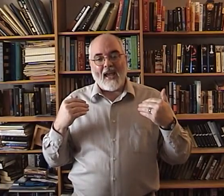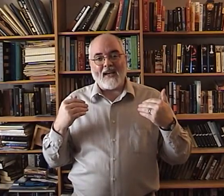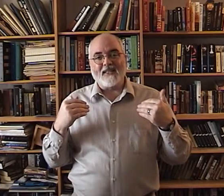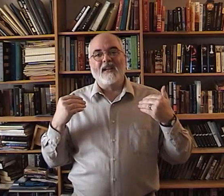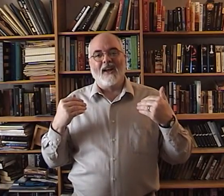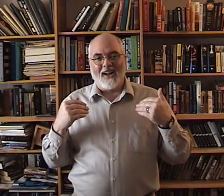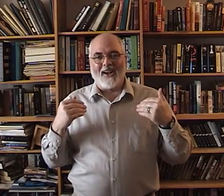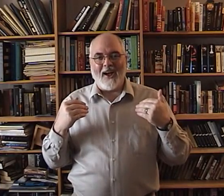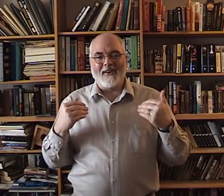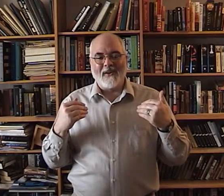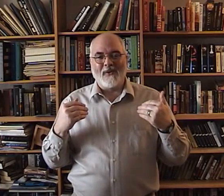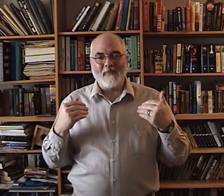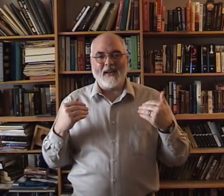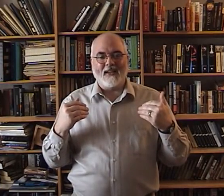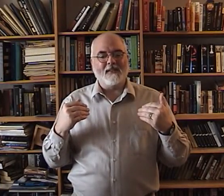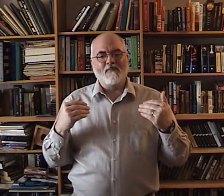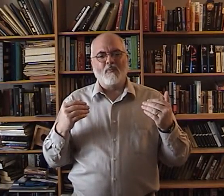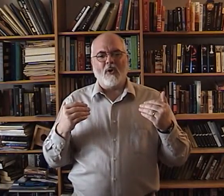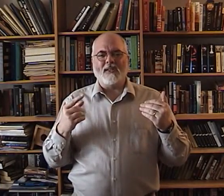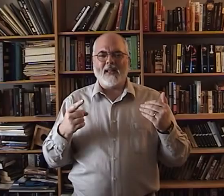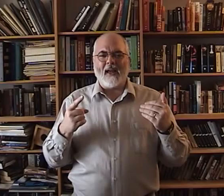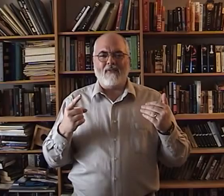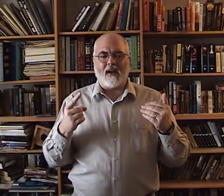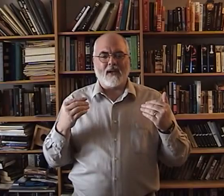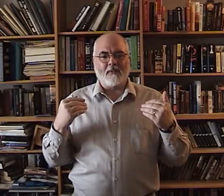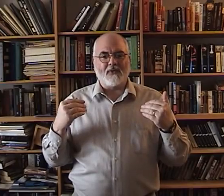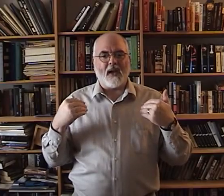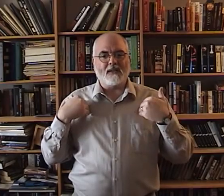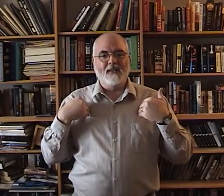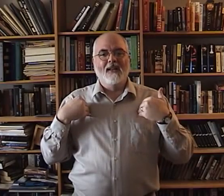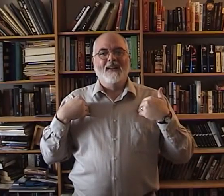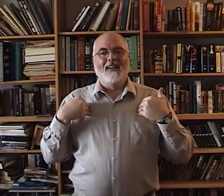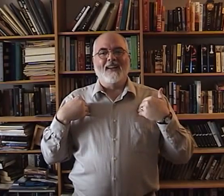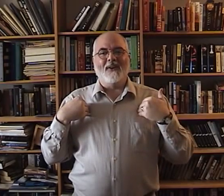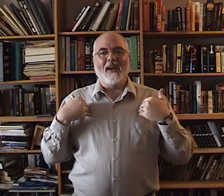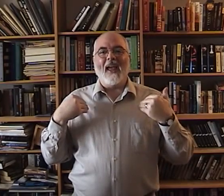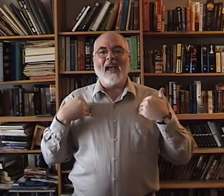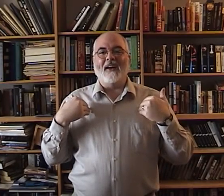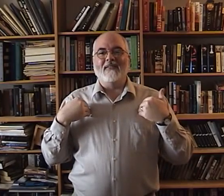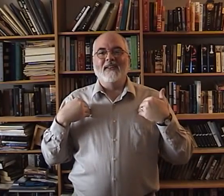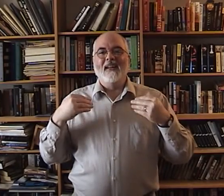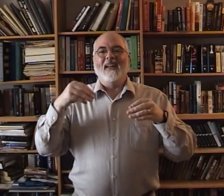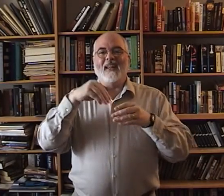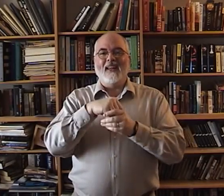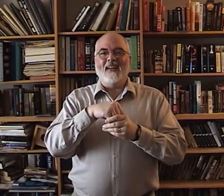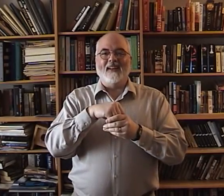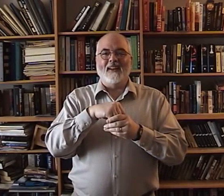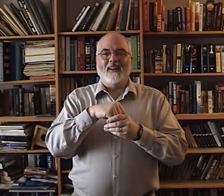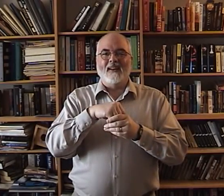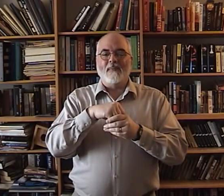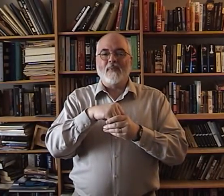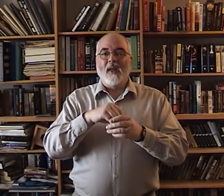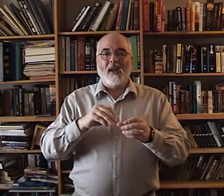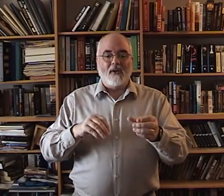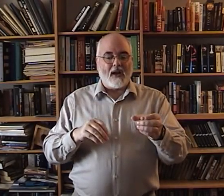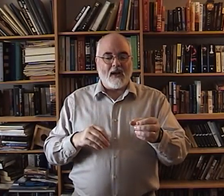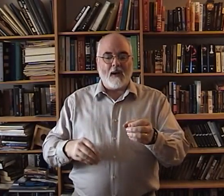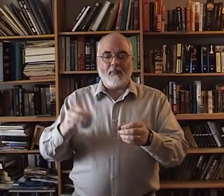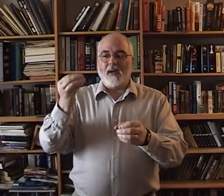the word have has a lot of different meanings. Boy, say that five times fast. Anyway, have, in. You got a cup and you